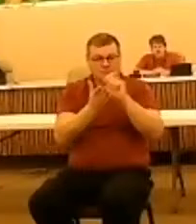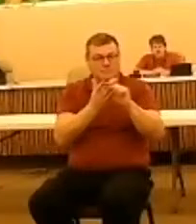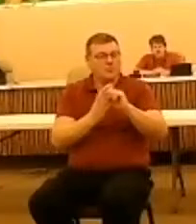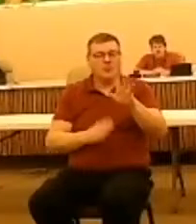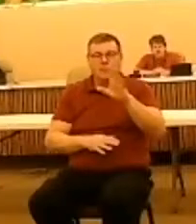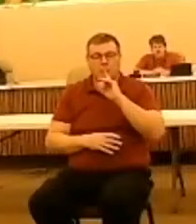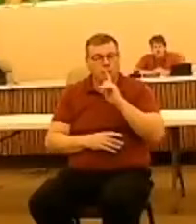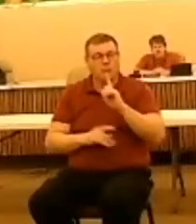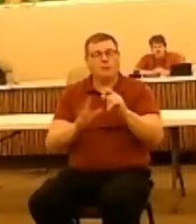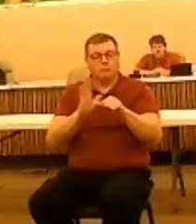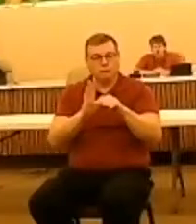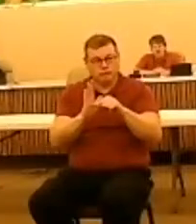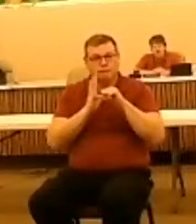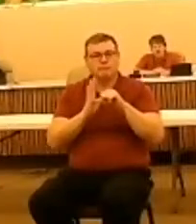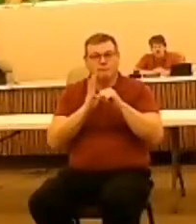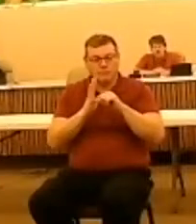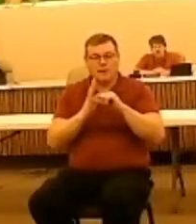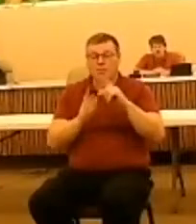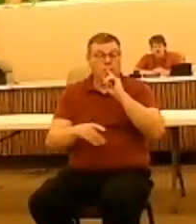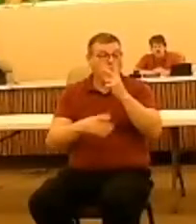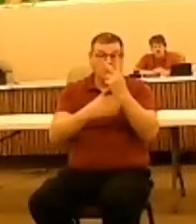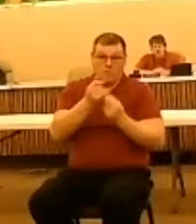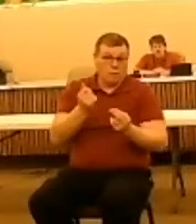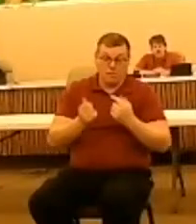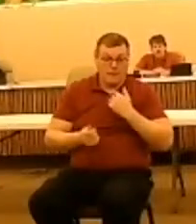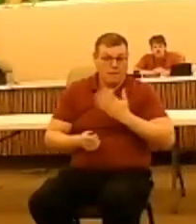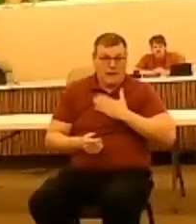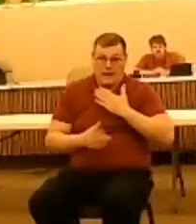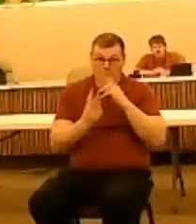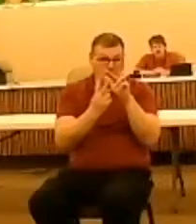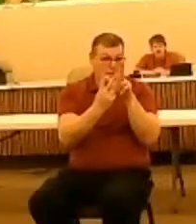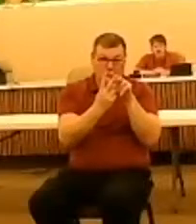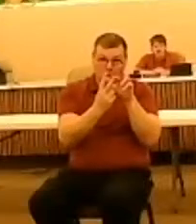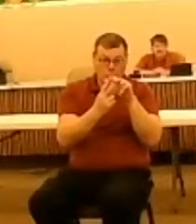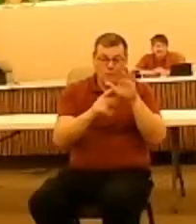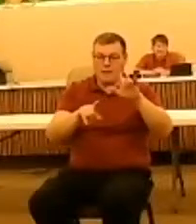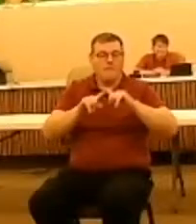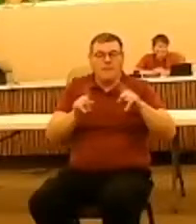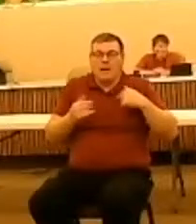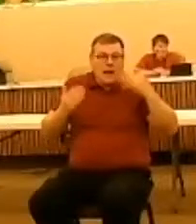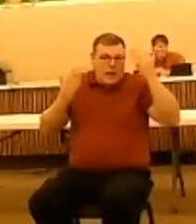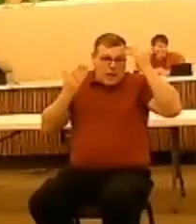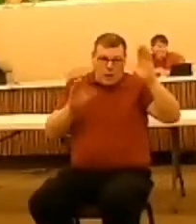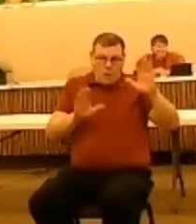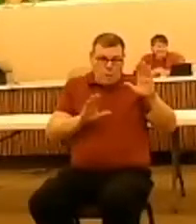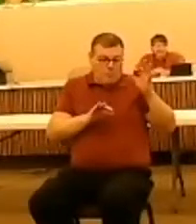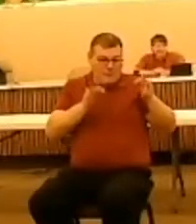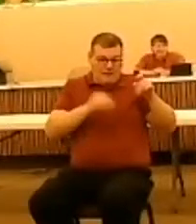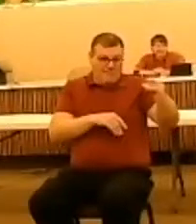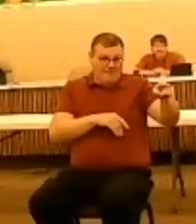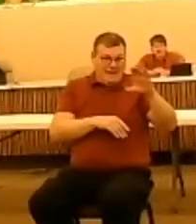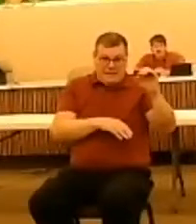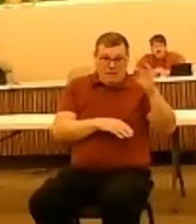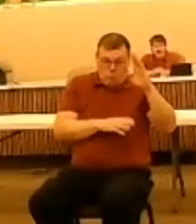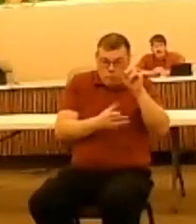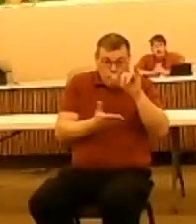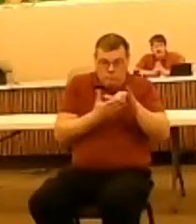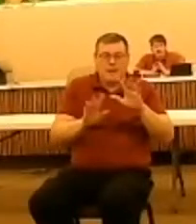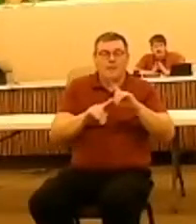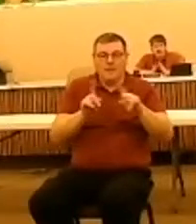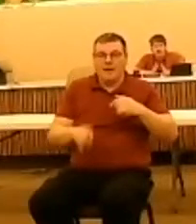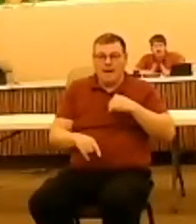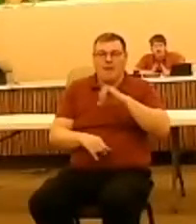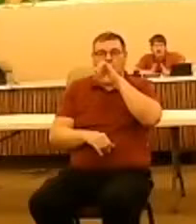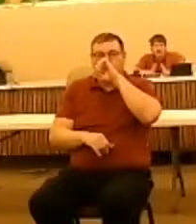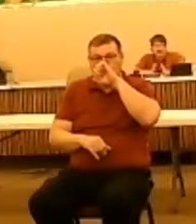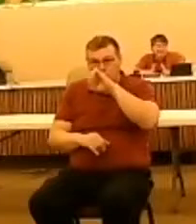distinctive looking cupola. Both of them are actually. I'd be happy with either one of them. Again, I don't know that they're going to do that. It's just, I love